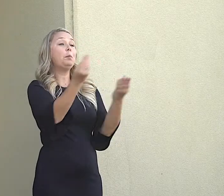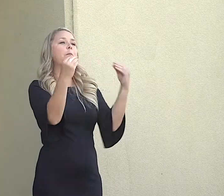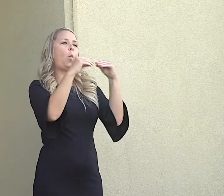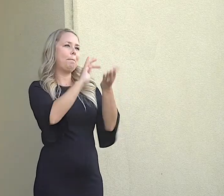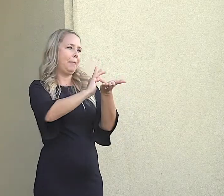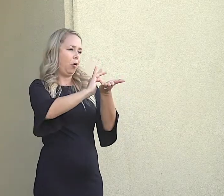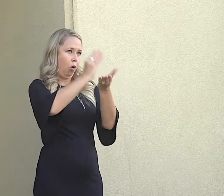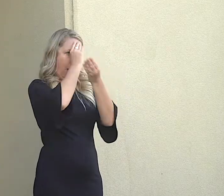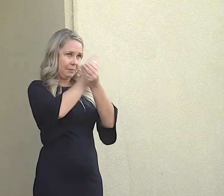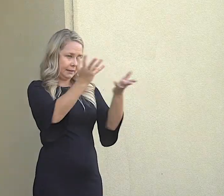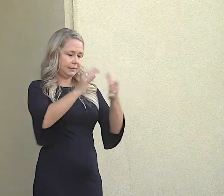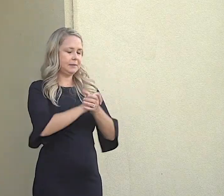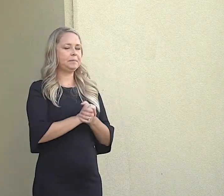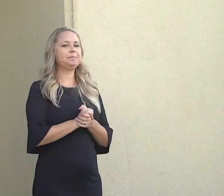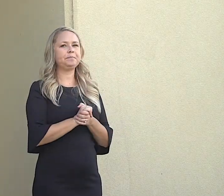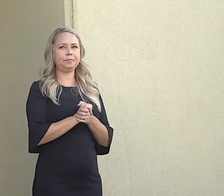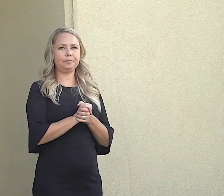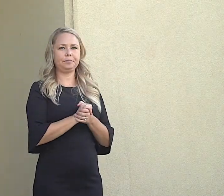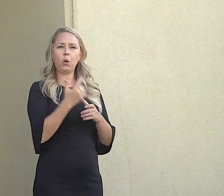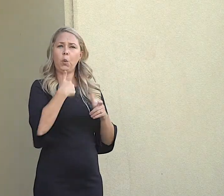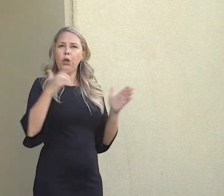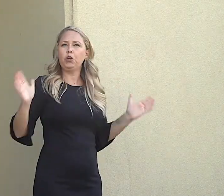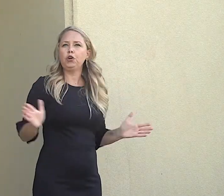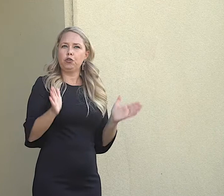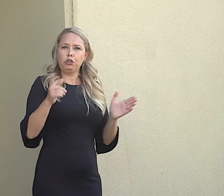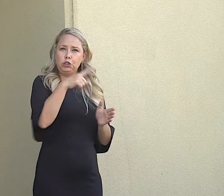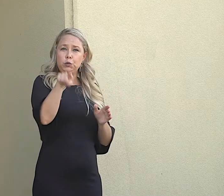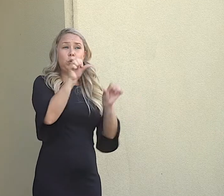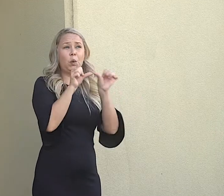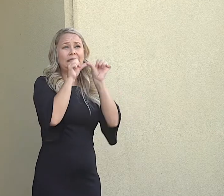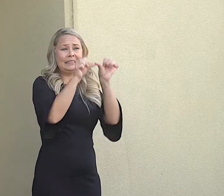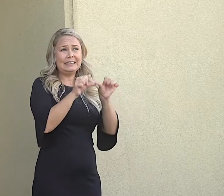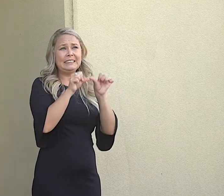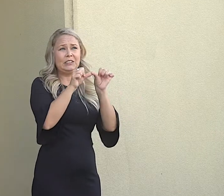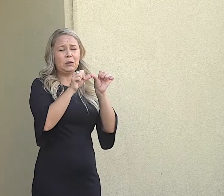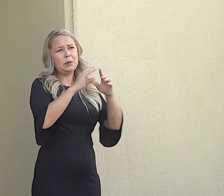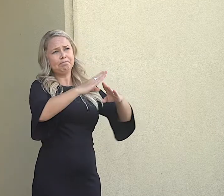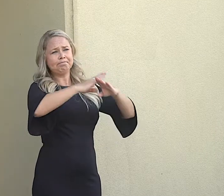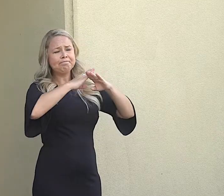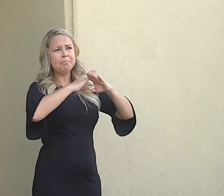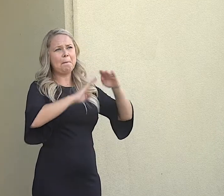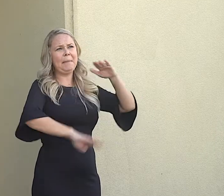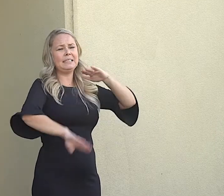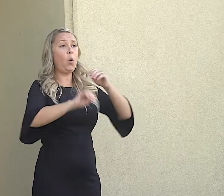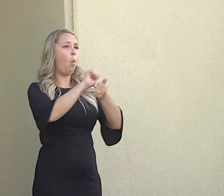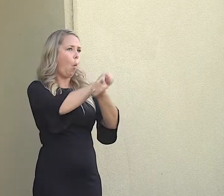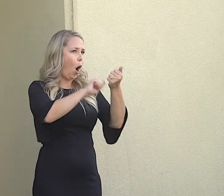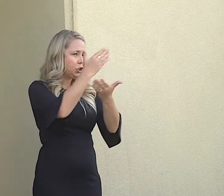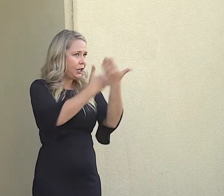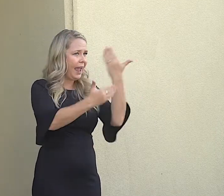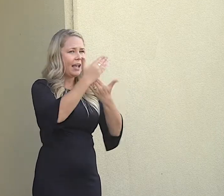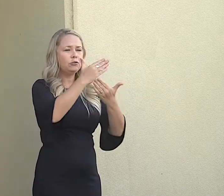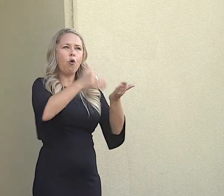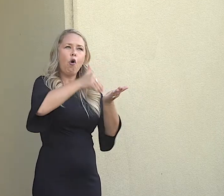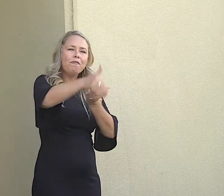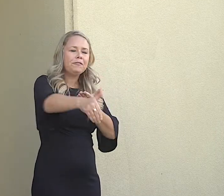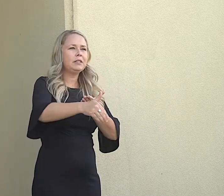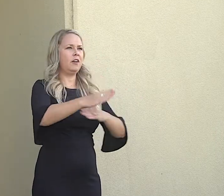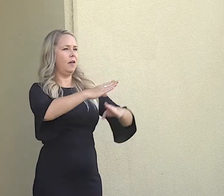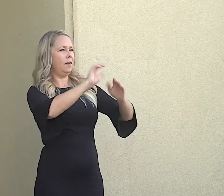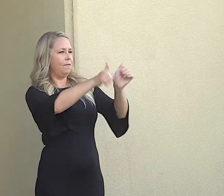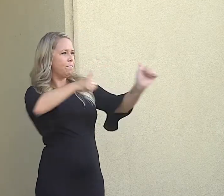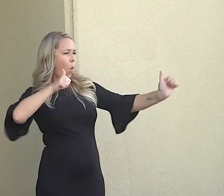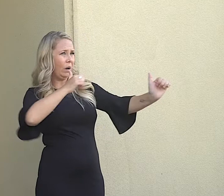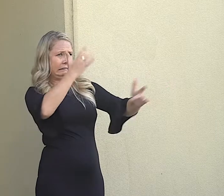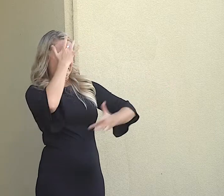medical updates. We'd encourage you to continue to follow basic prevention guidelines, including washing hands often, avoiding contact with the